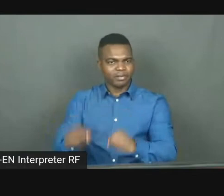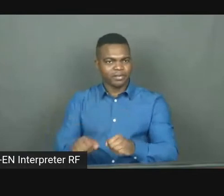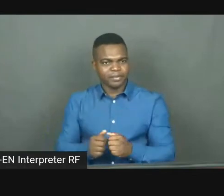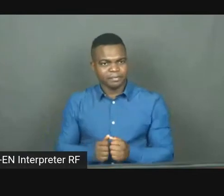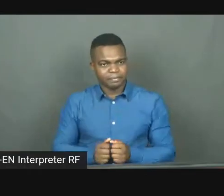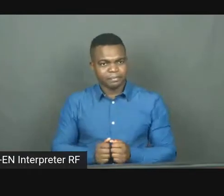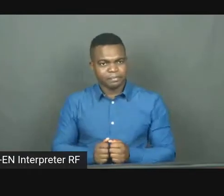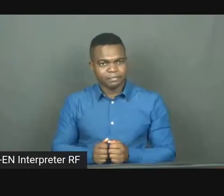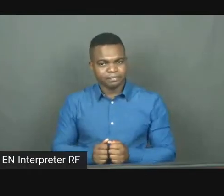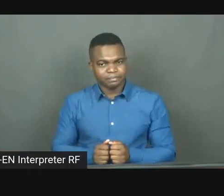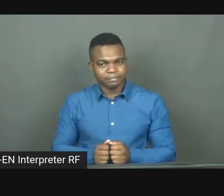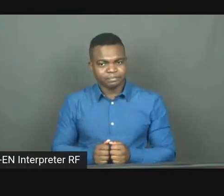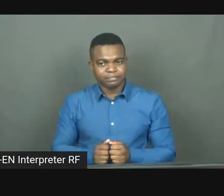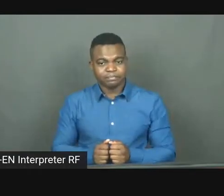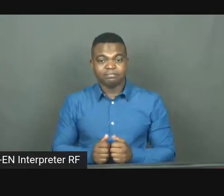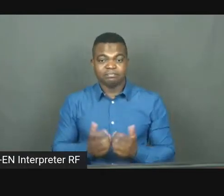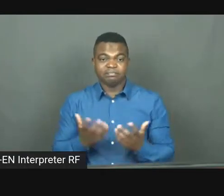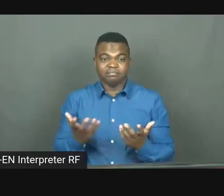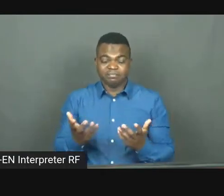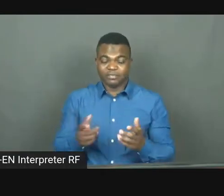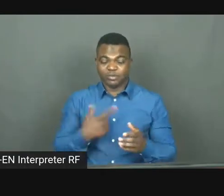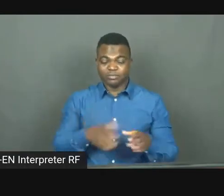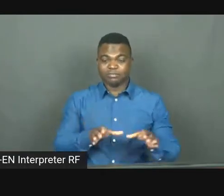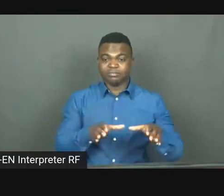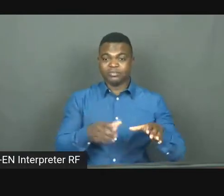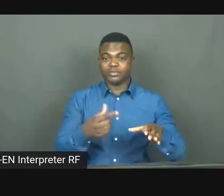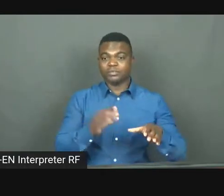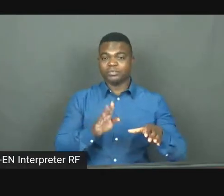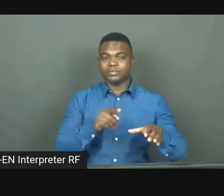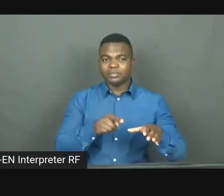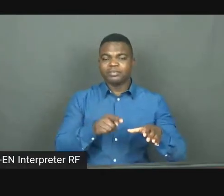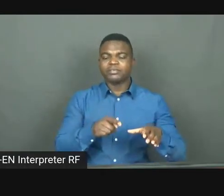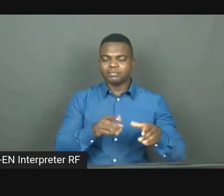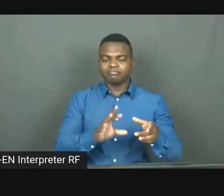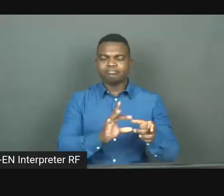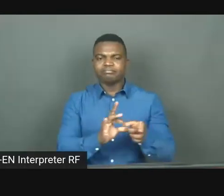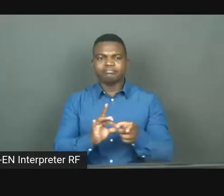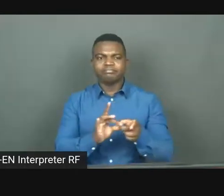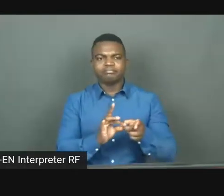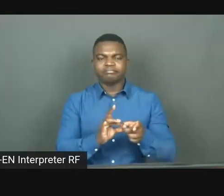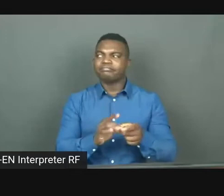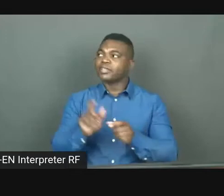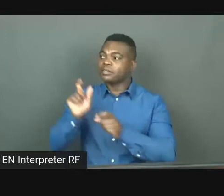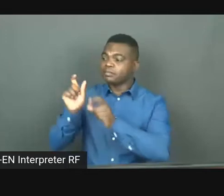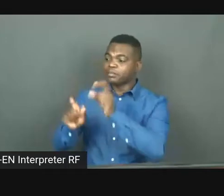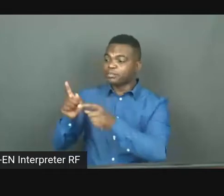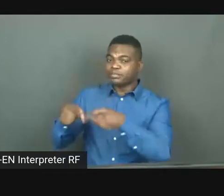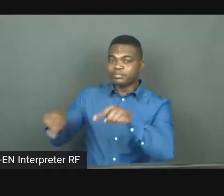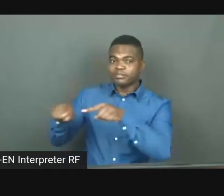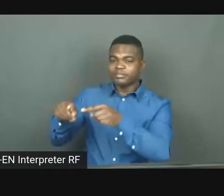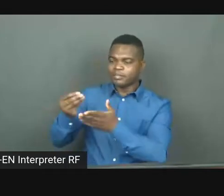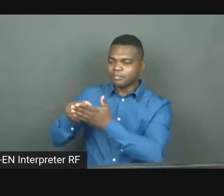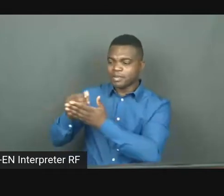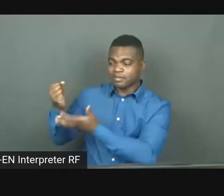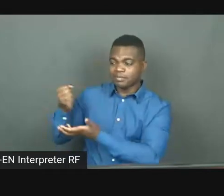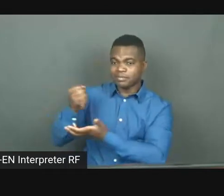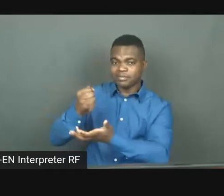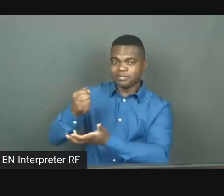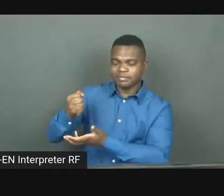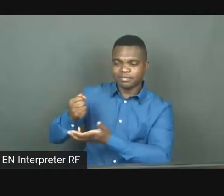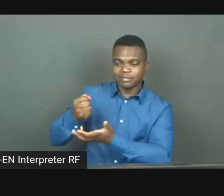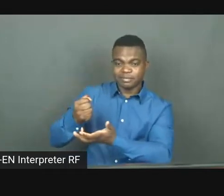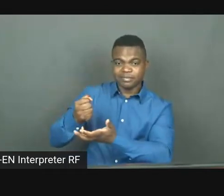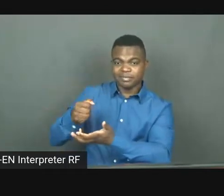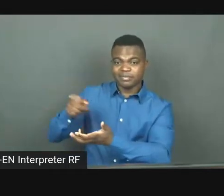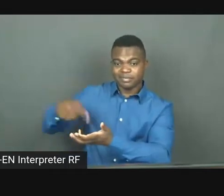two have a grand bargain to make aid more efficient and more effective. And the efficiency and the